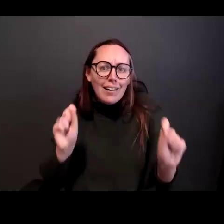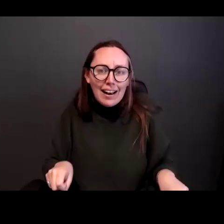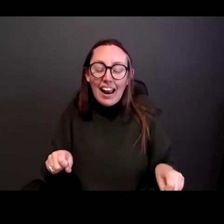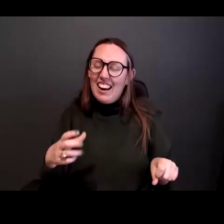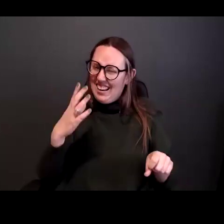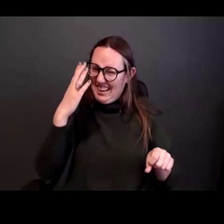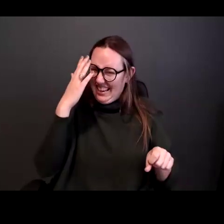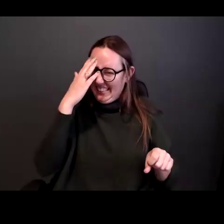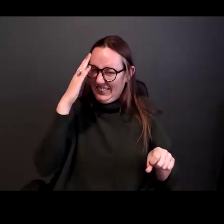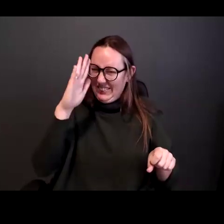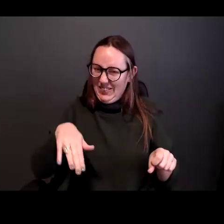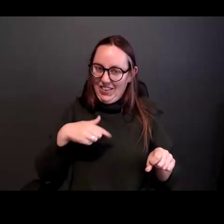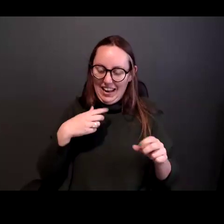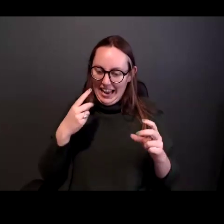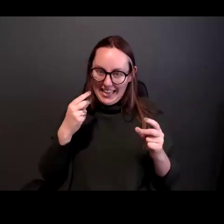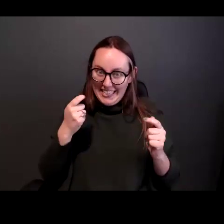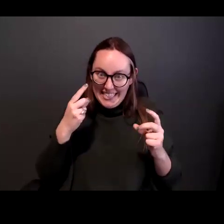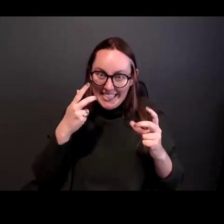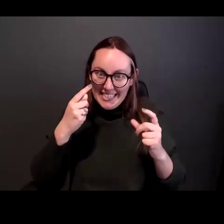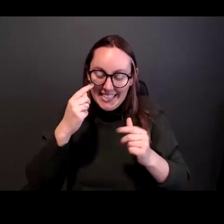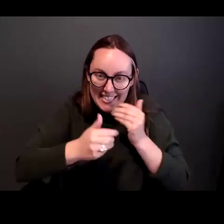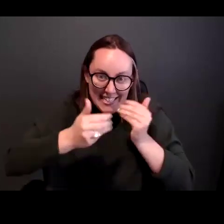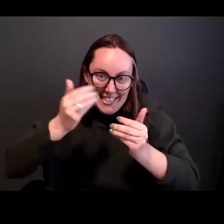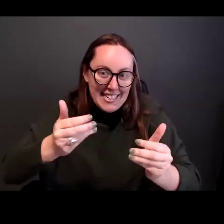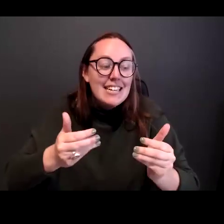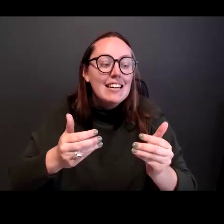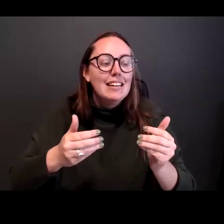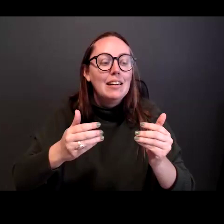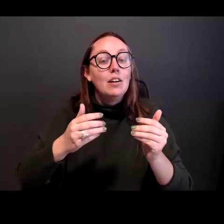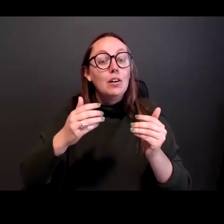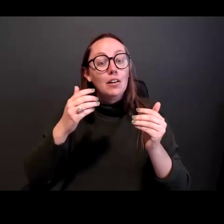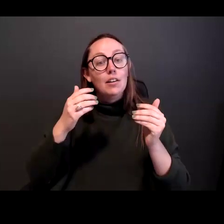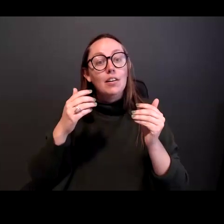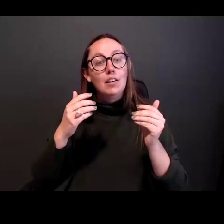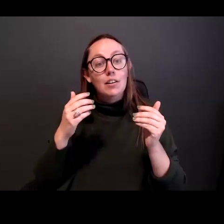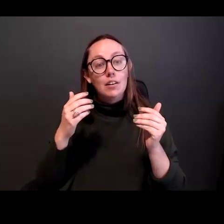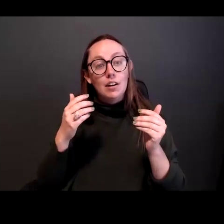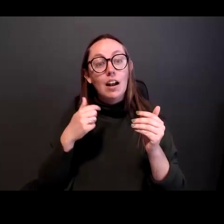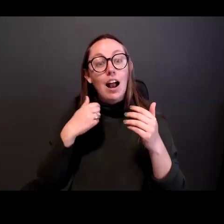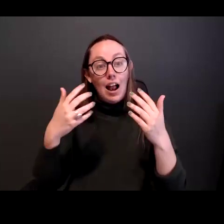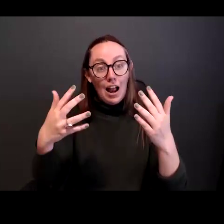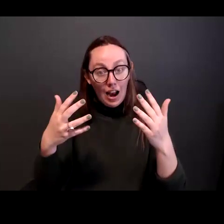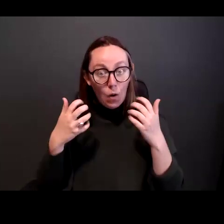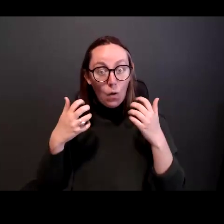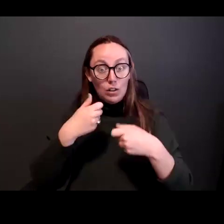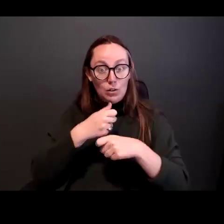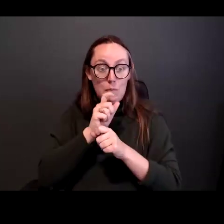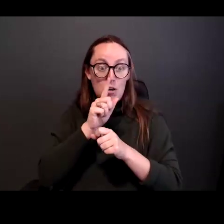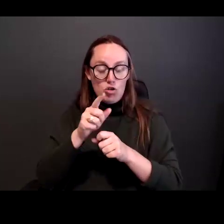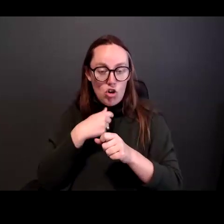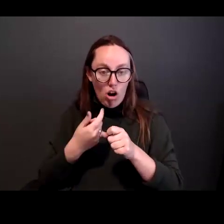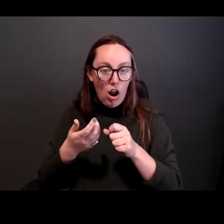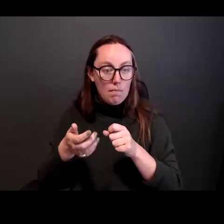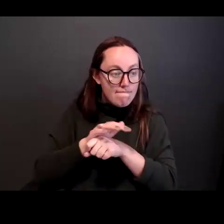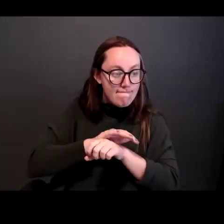make sure that, hold on, I'm sort of covering this ground here.